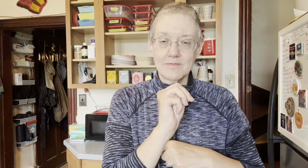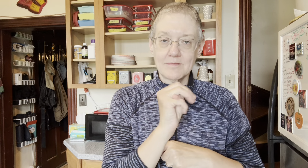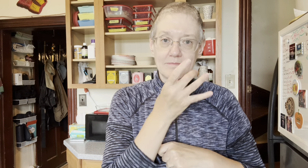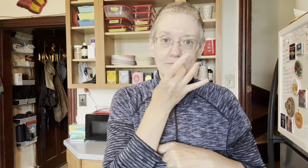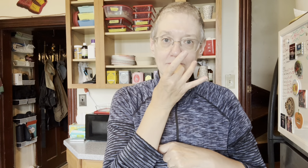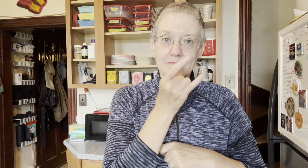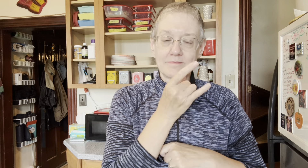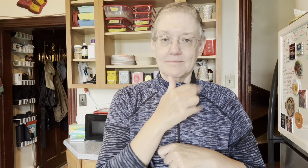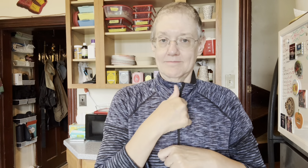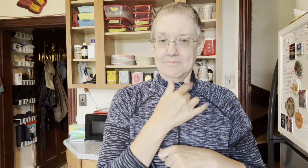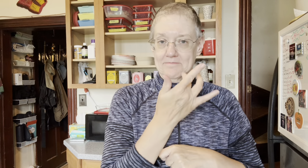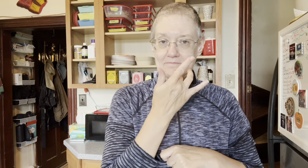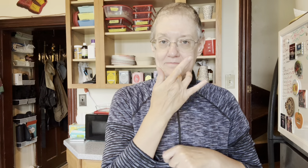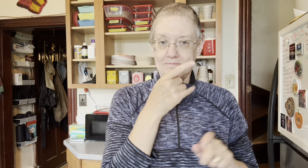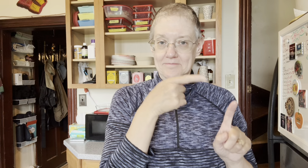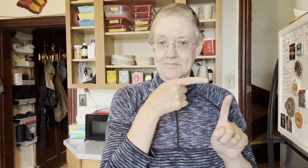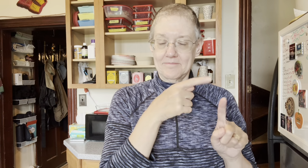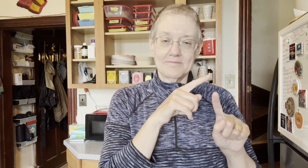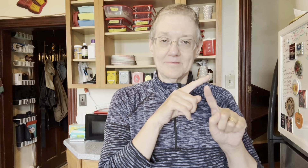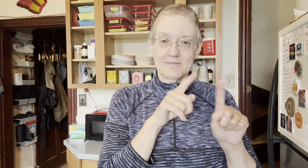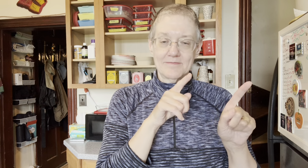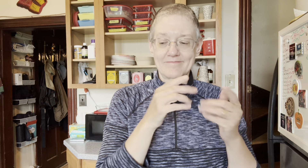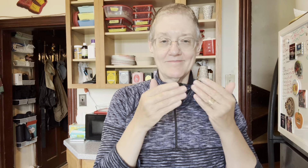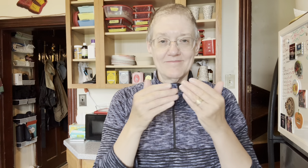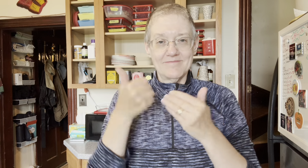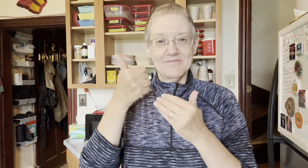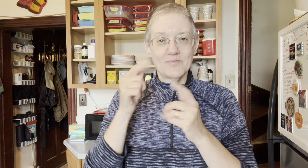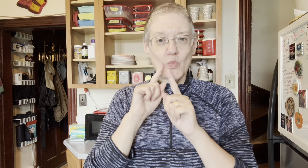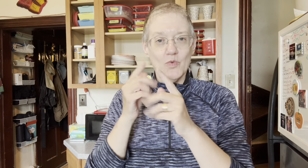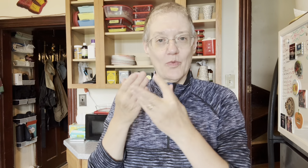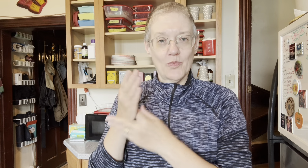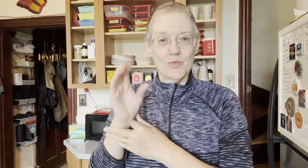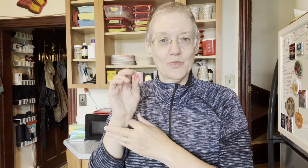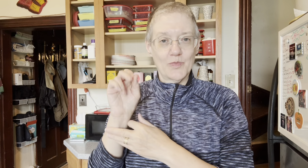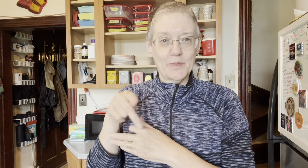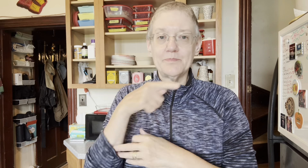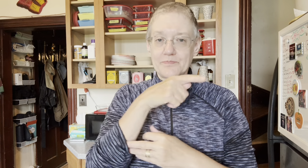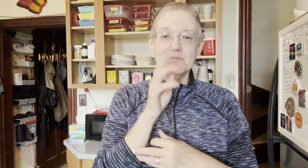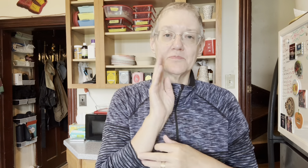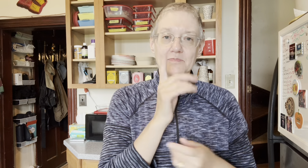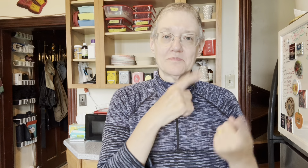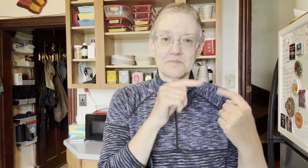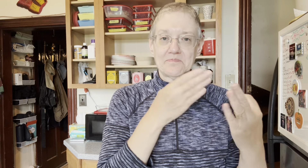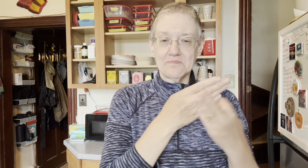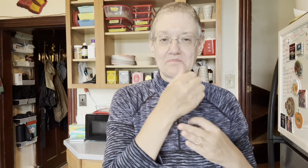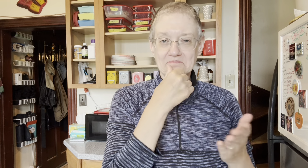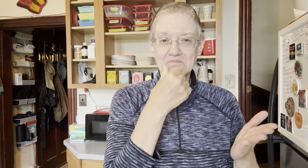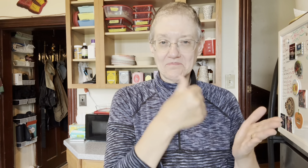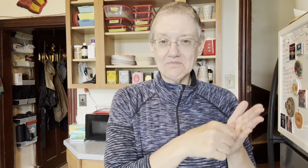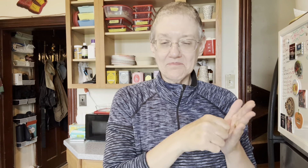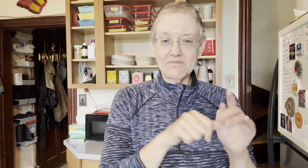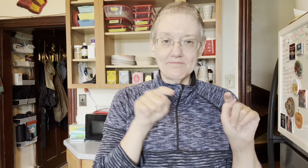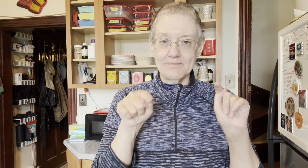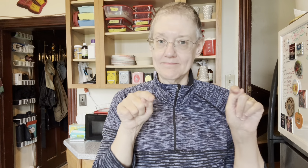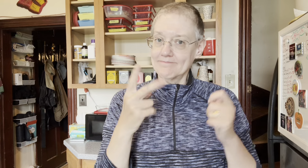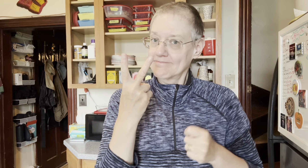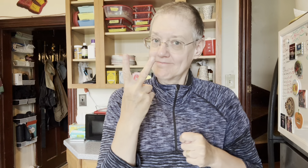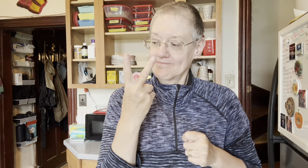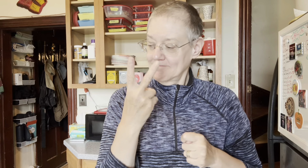online. They have a delicious ham. I really prefer that brand, but it's easier just to order through my co-op. But the other one will come through the